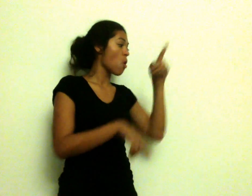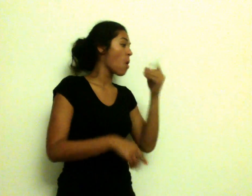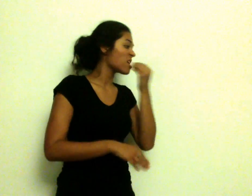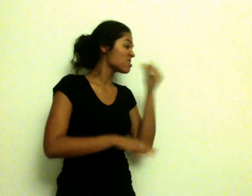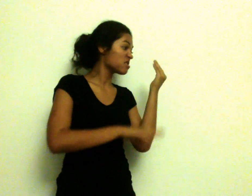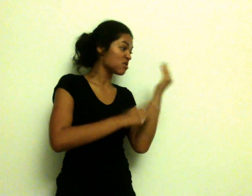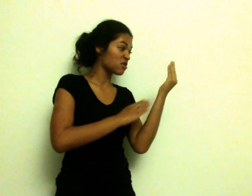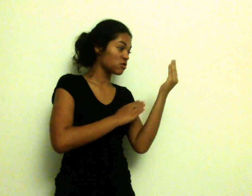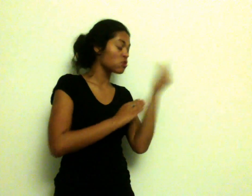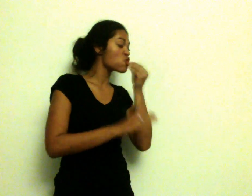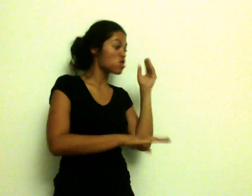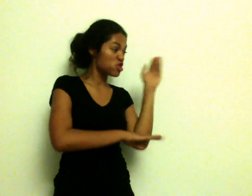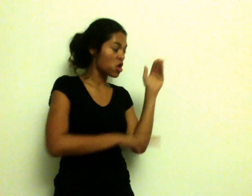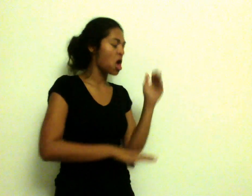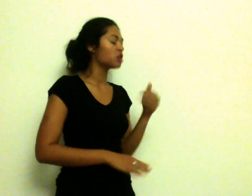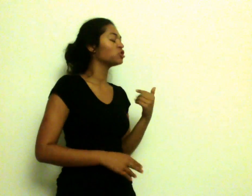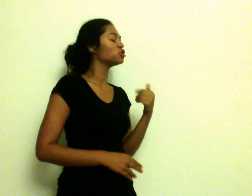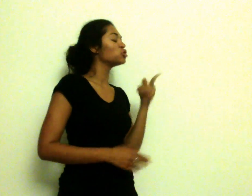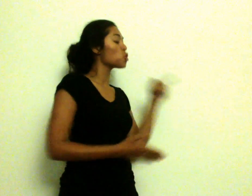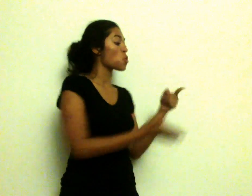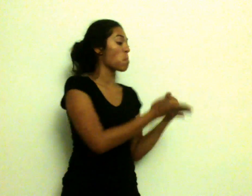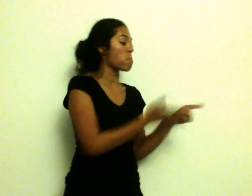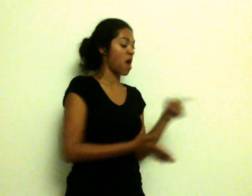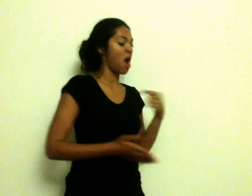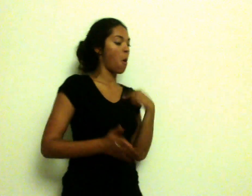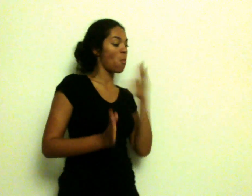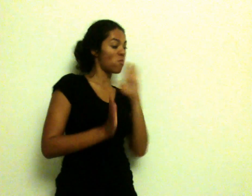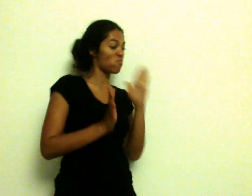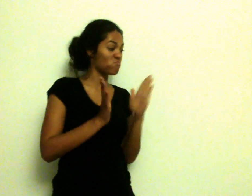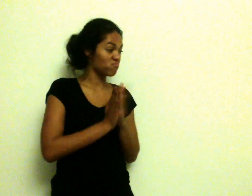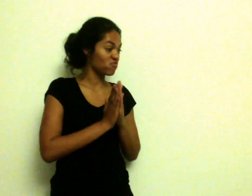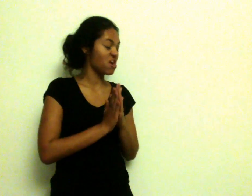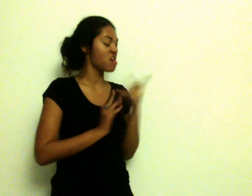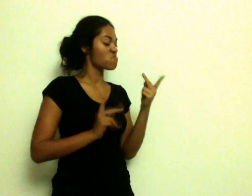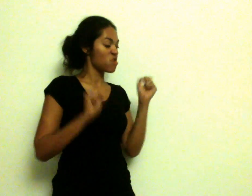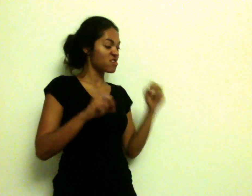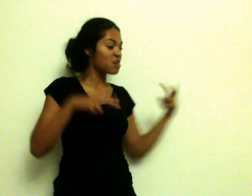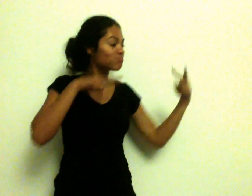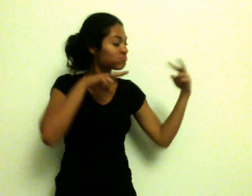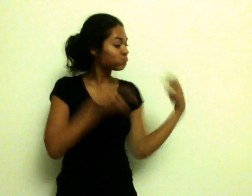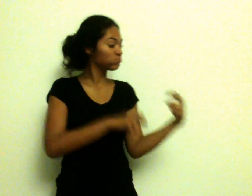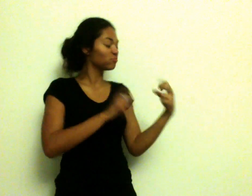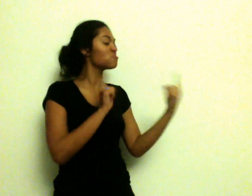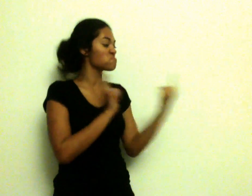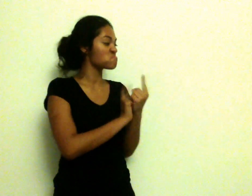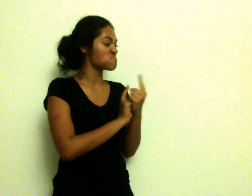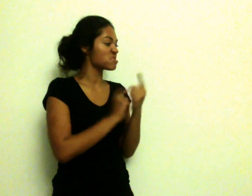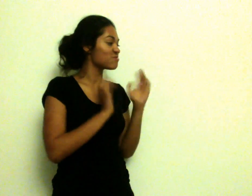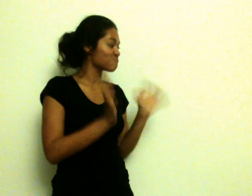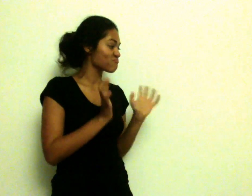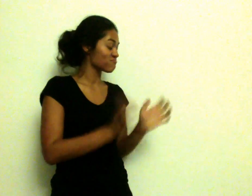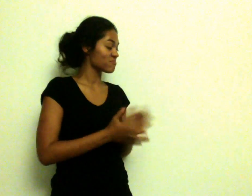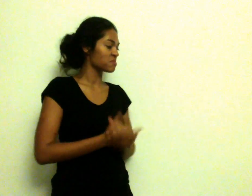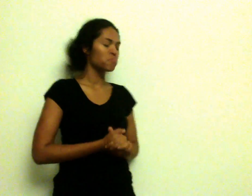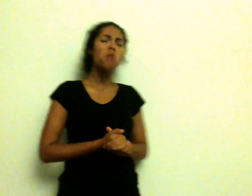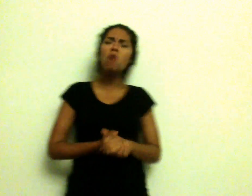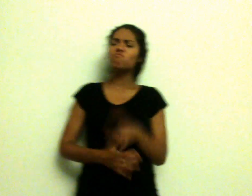pulled a Josh McDowell line on him. I said, you pay and I'll pray and we'll meet. He said, all right, we'll do that. He said, can I bring the